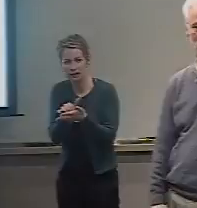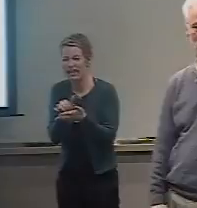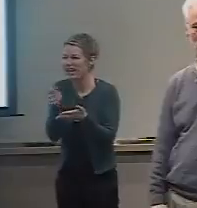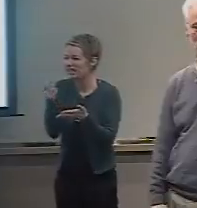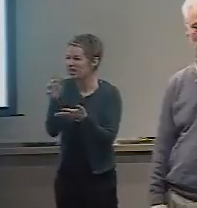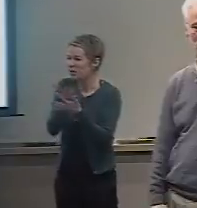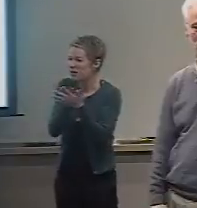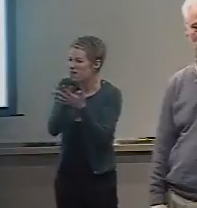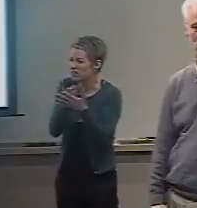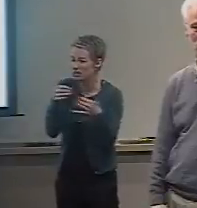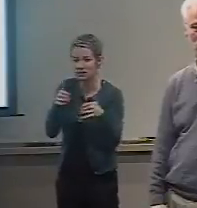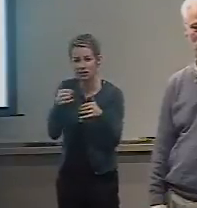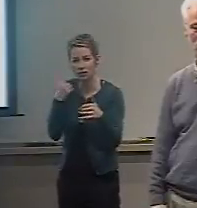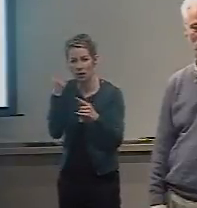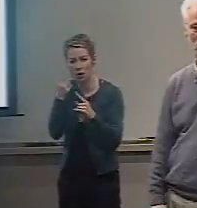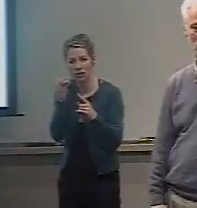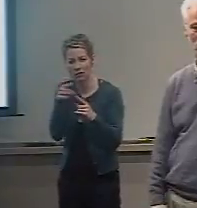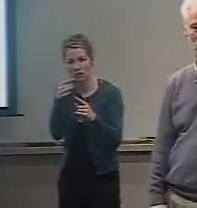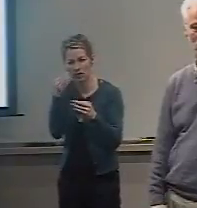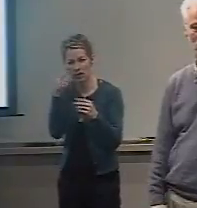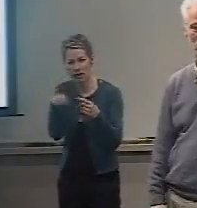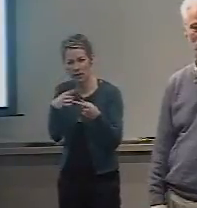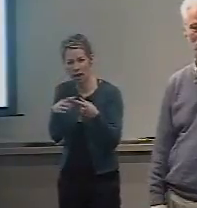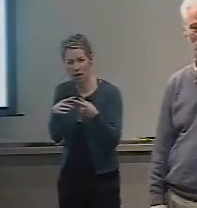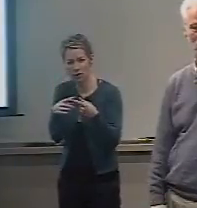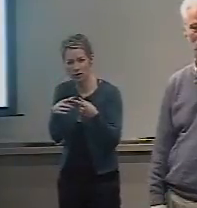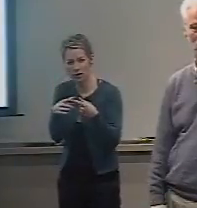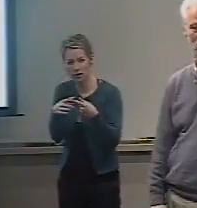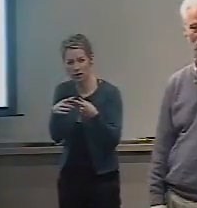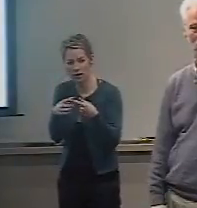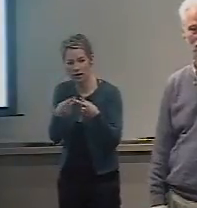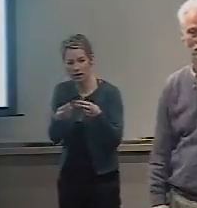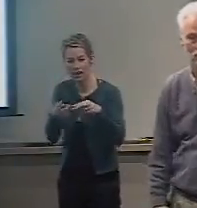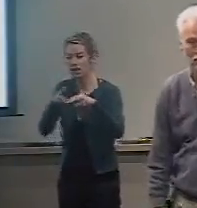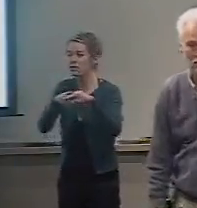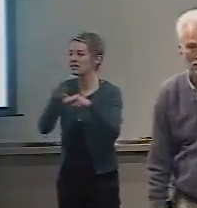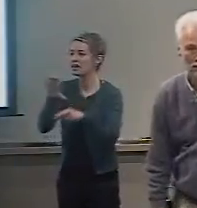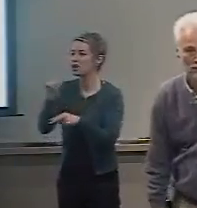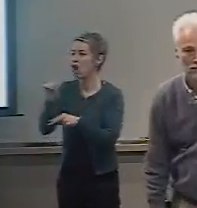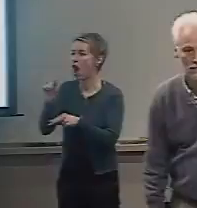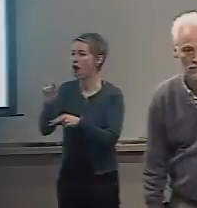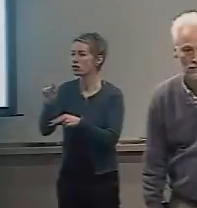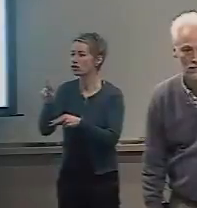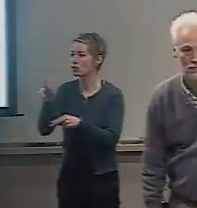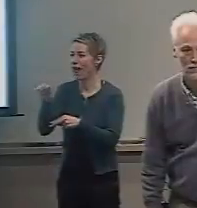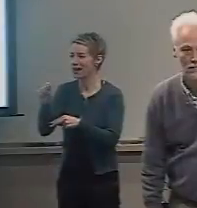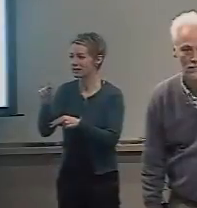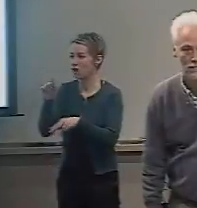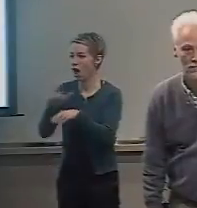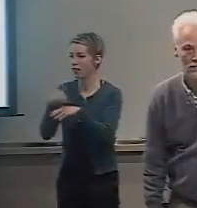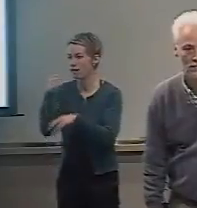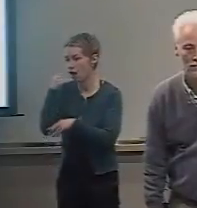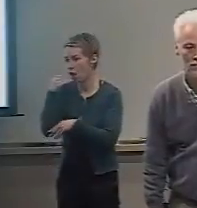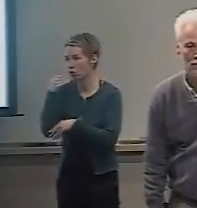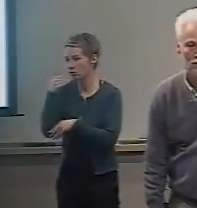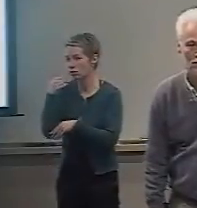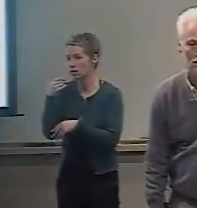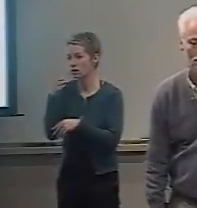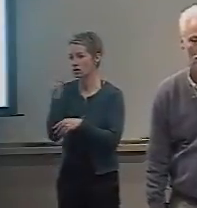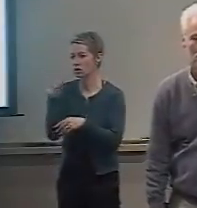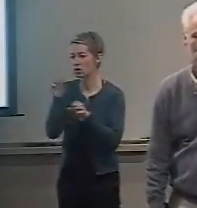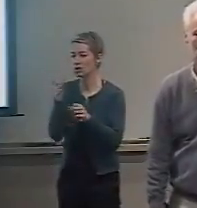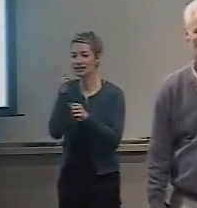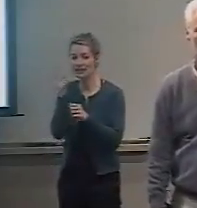maybe one thing we could think about is including the contrast on the phone, including the contrast, so that we can